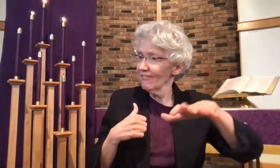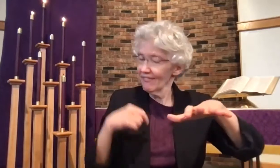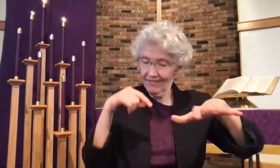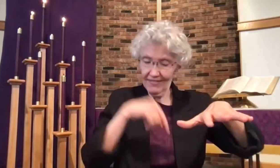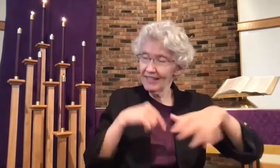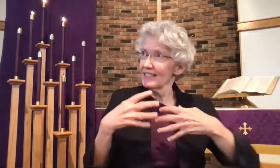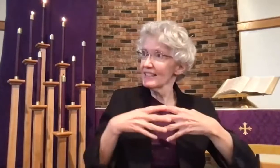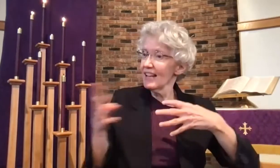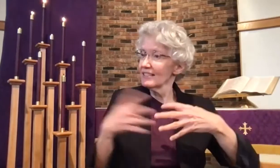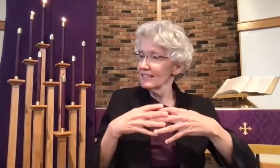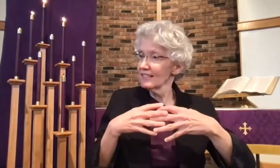Love is the gate to life.